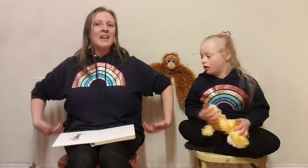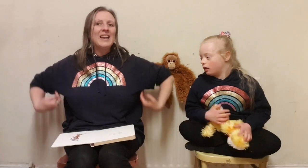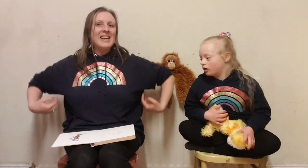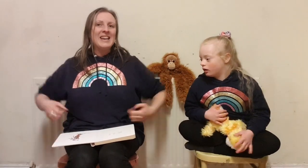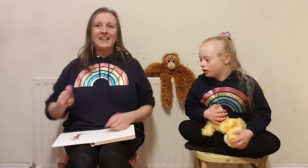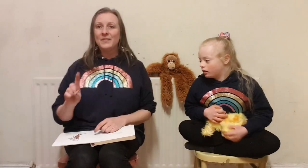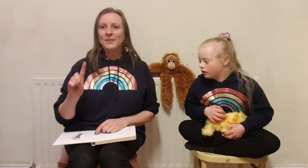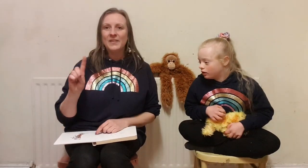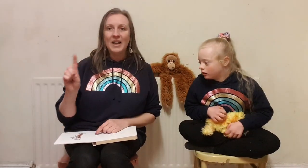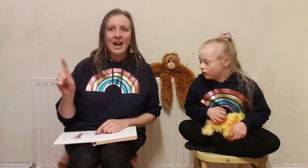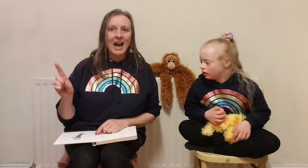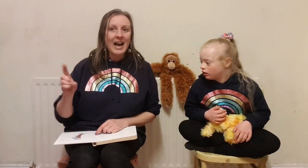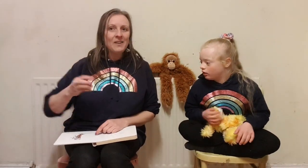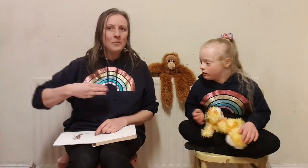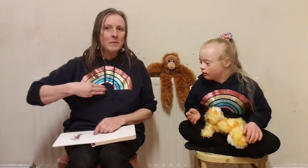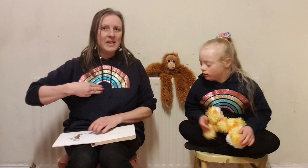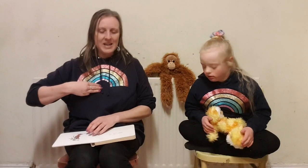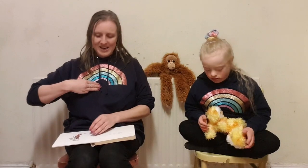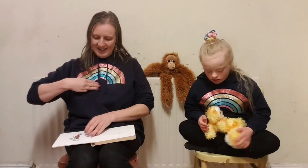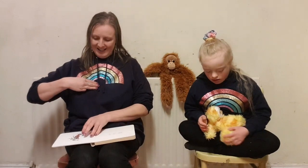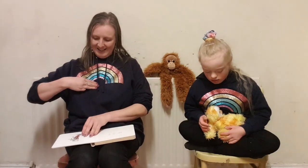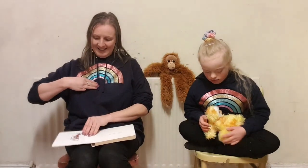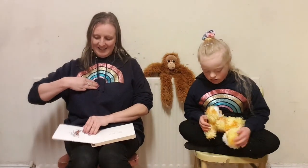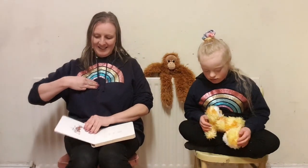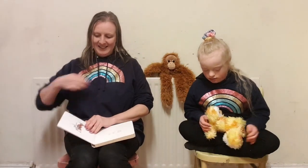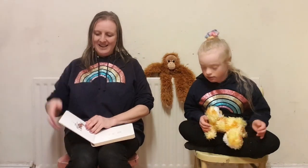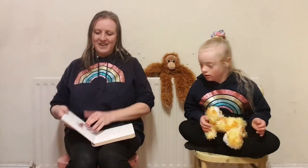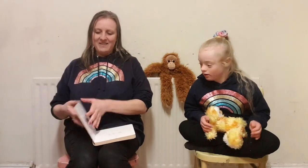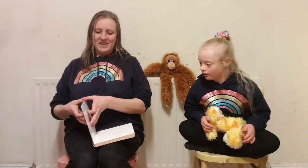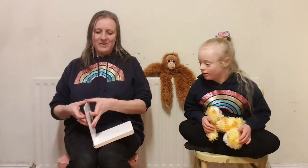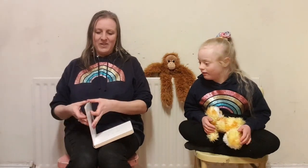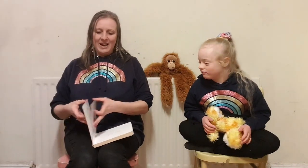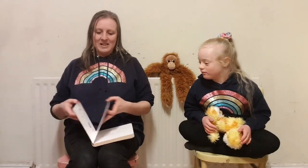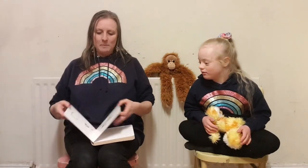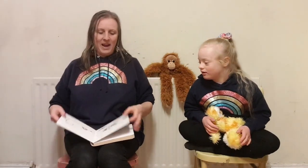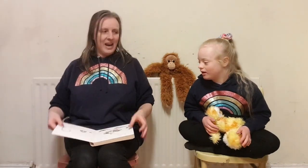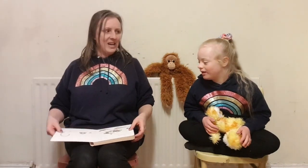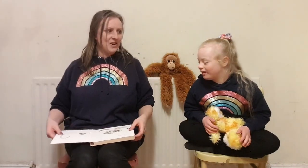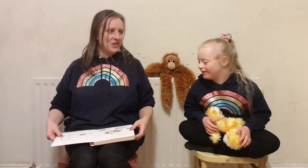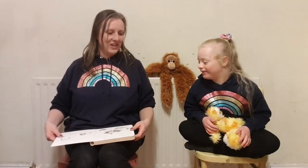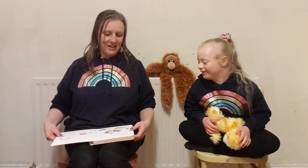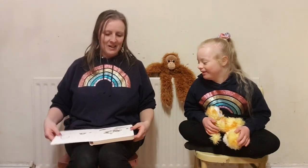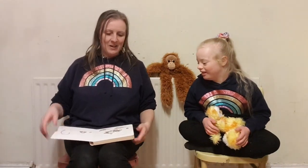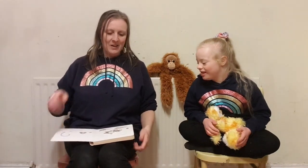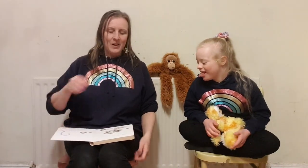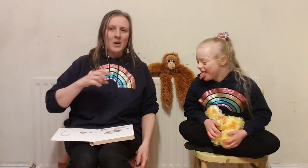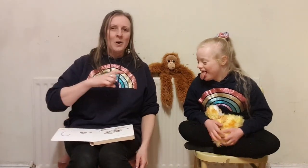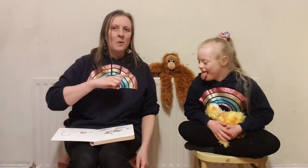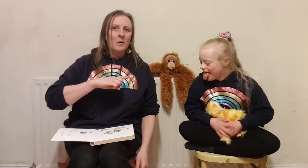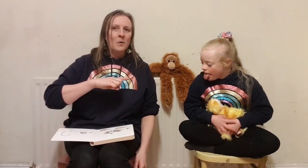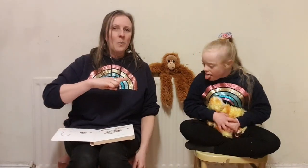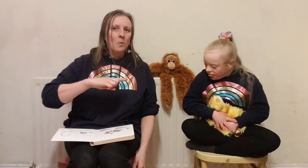Monkey. And me. Are you ready for the last page?